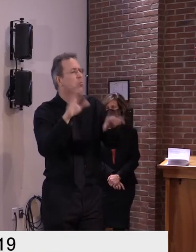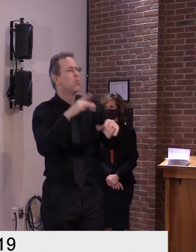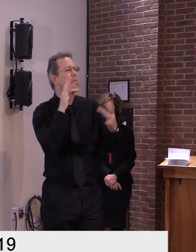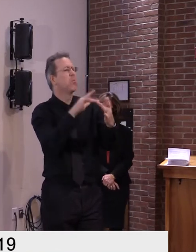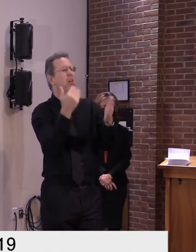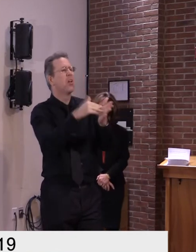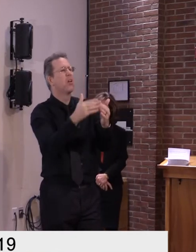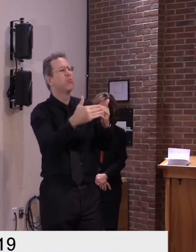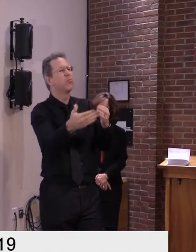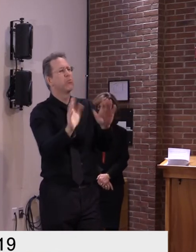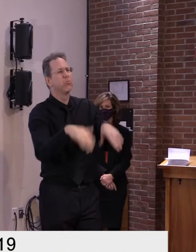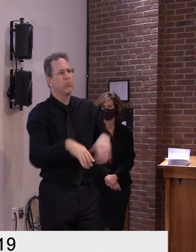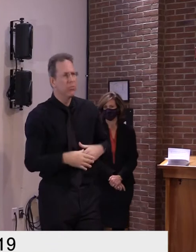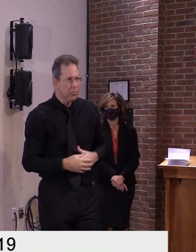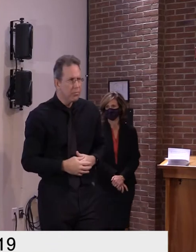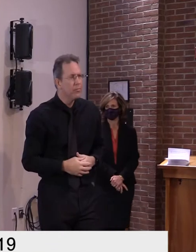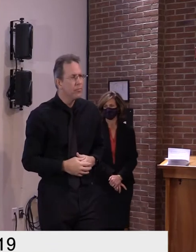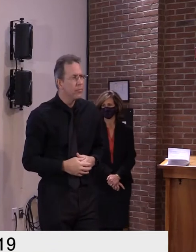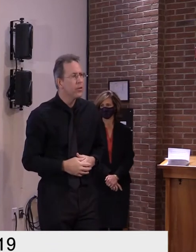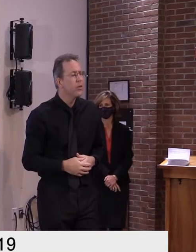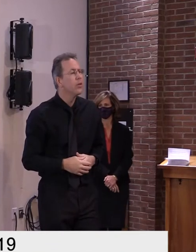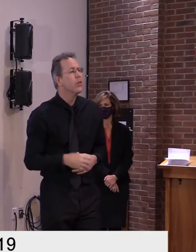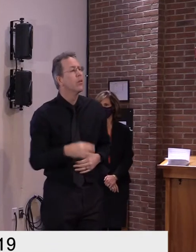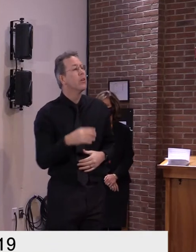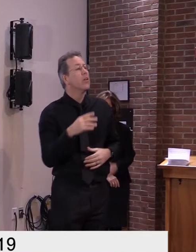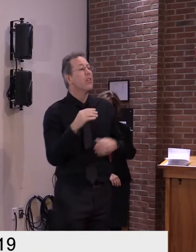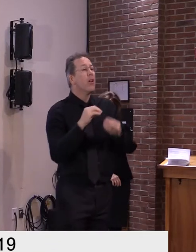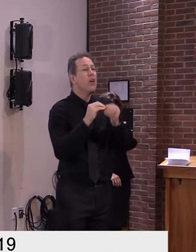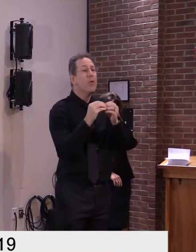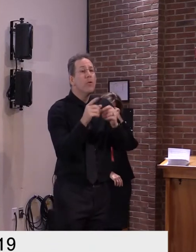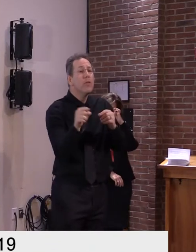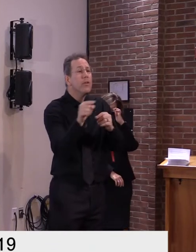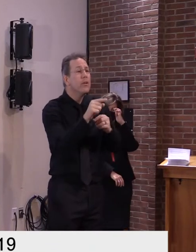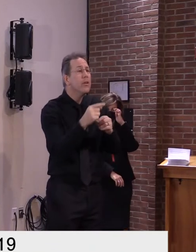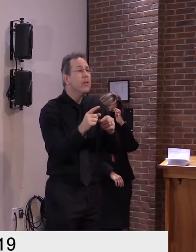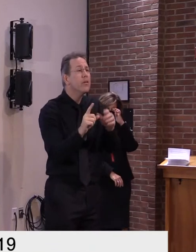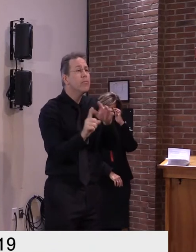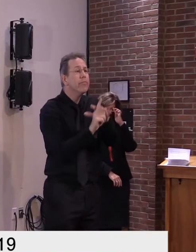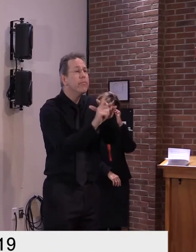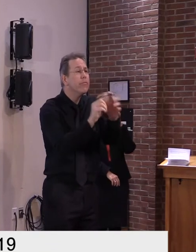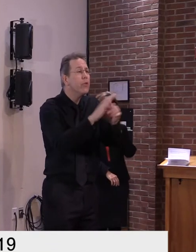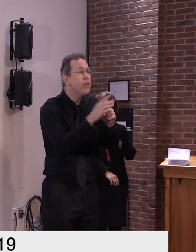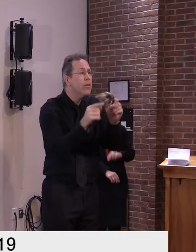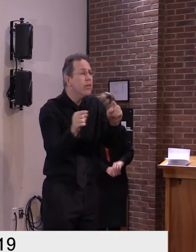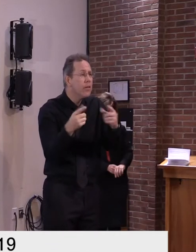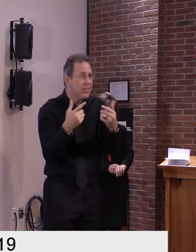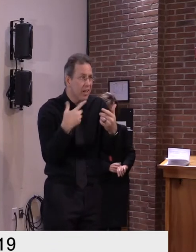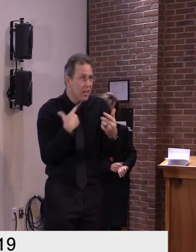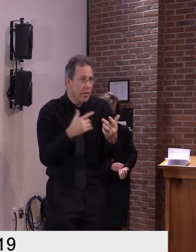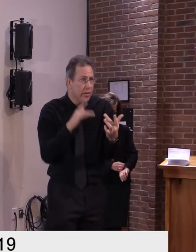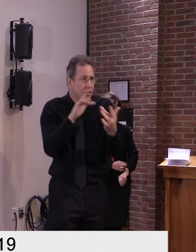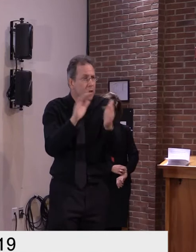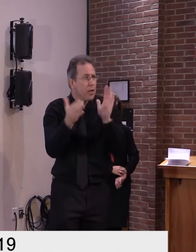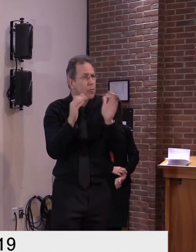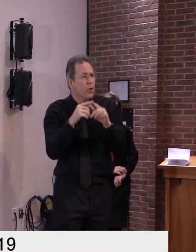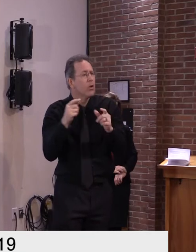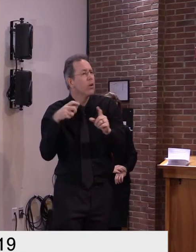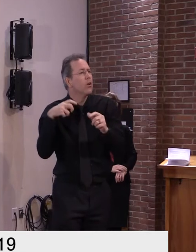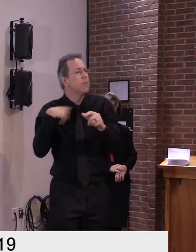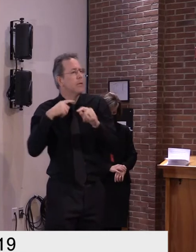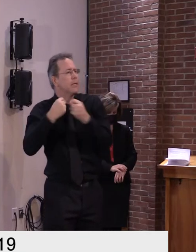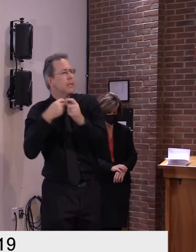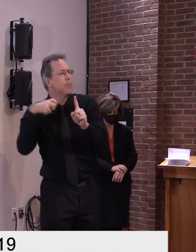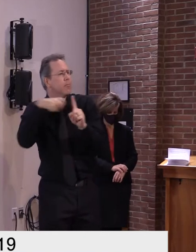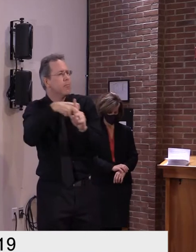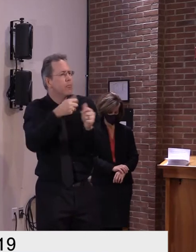of cases we're getting in these last few months and the amount of contact tracing that has to be done around those cases,